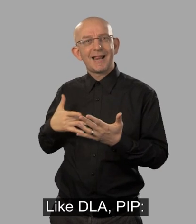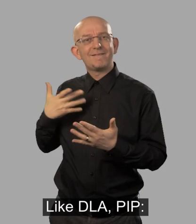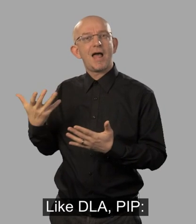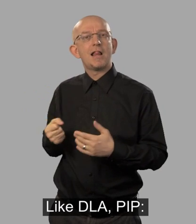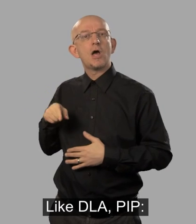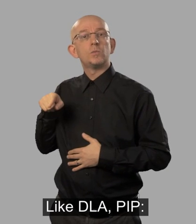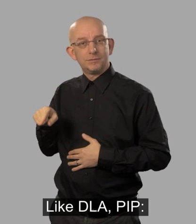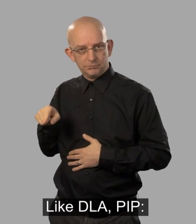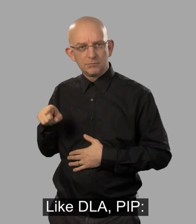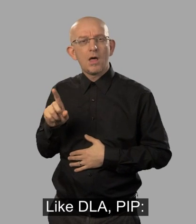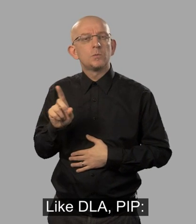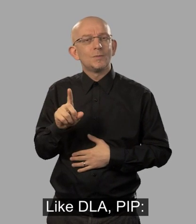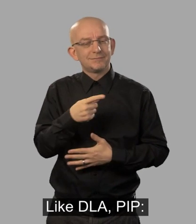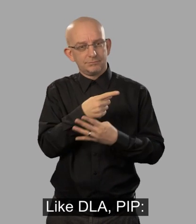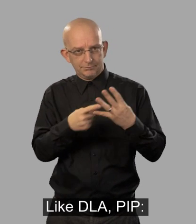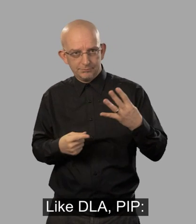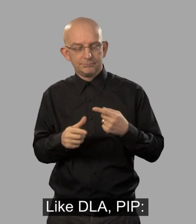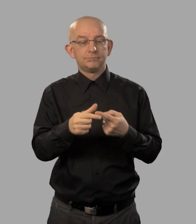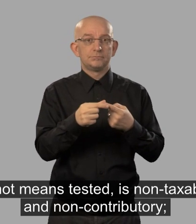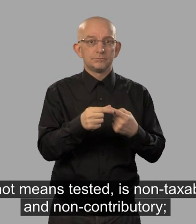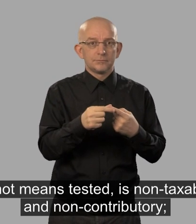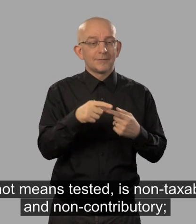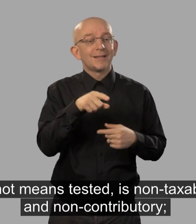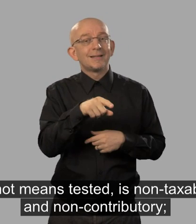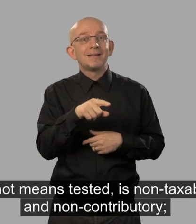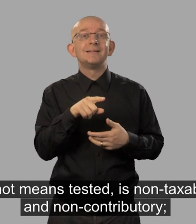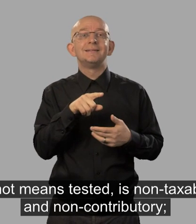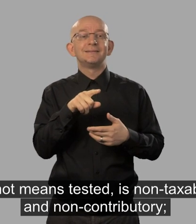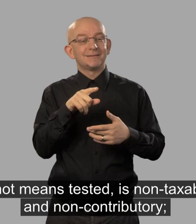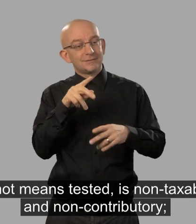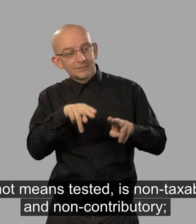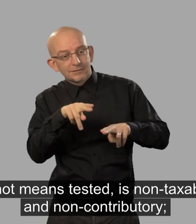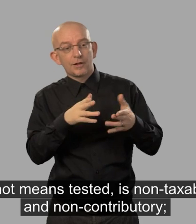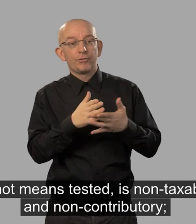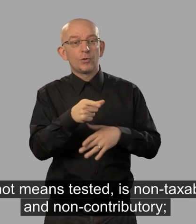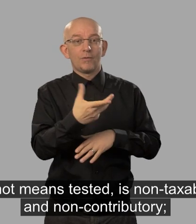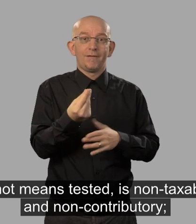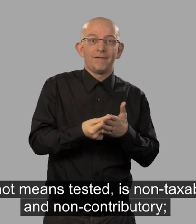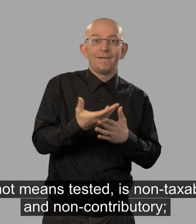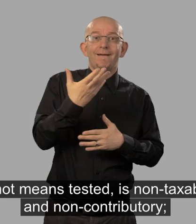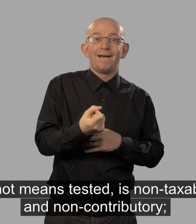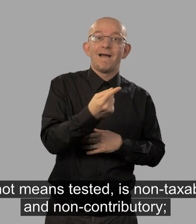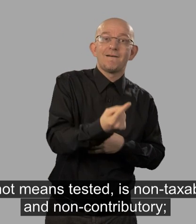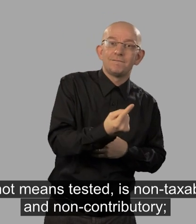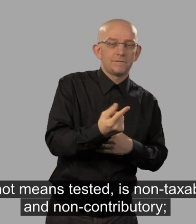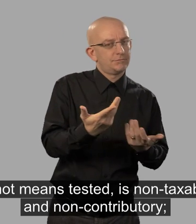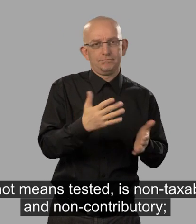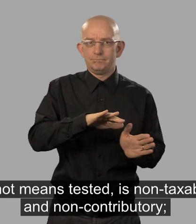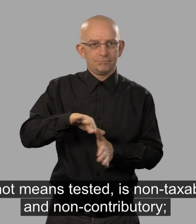Like DLA, PIP is not means-tested, is non-taxable